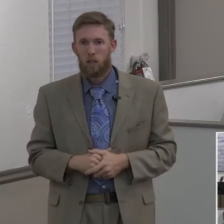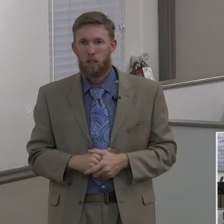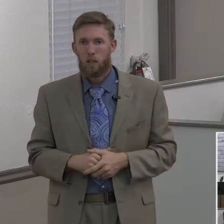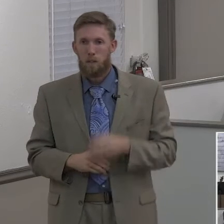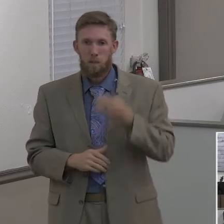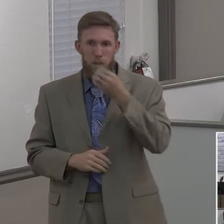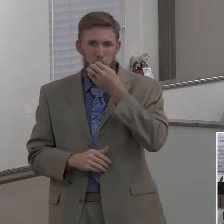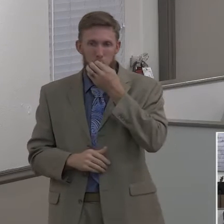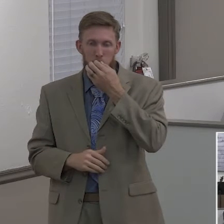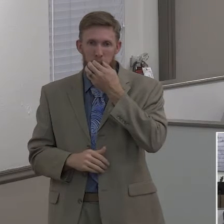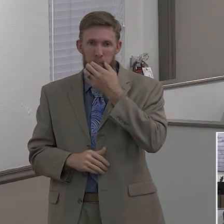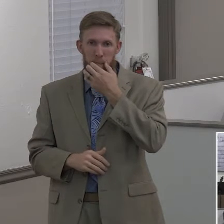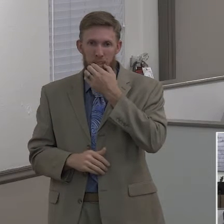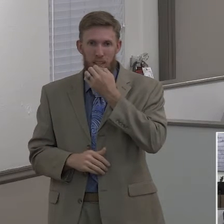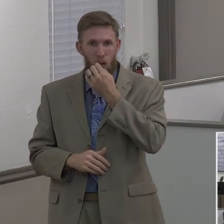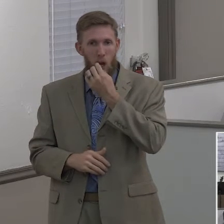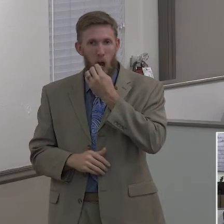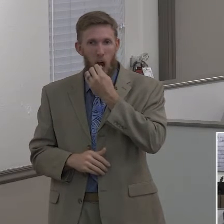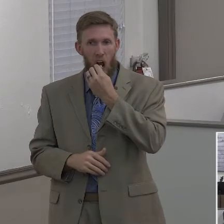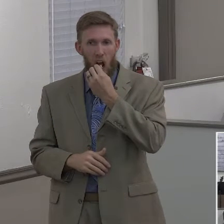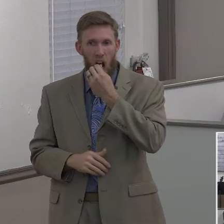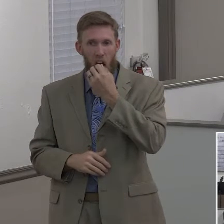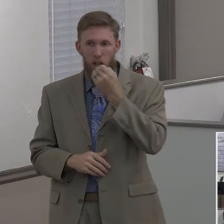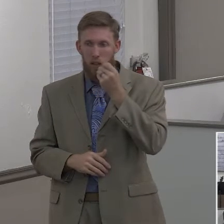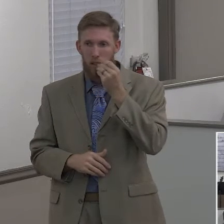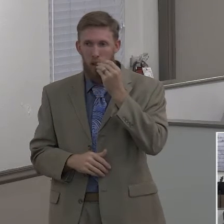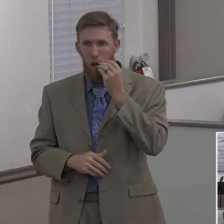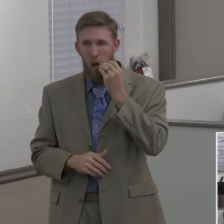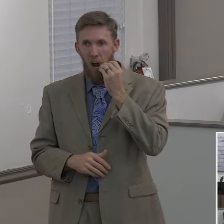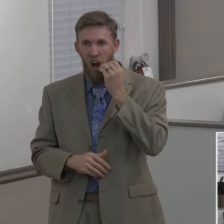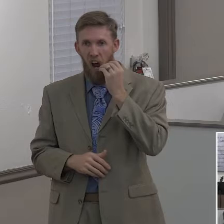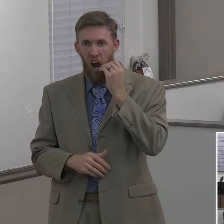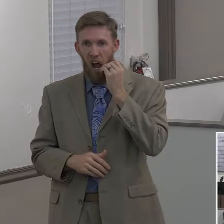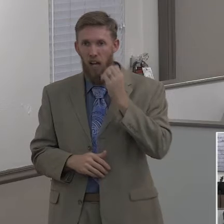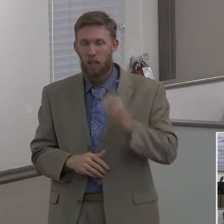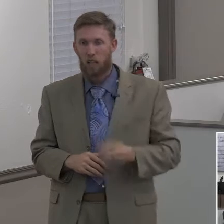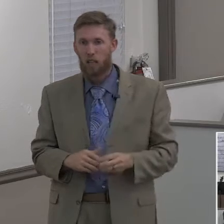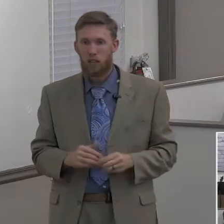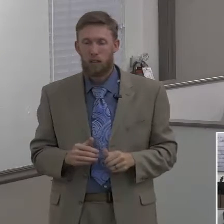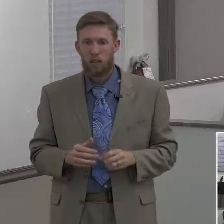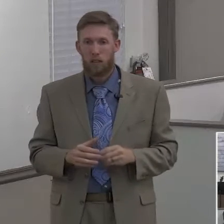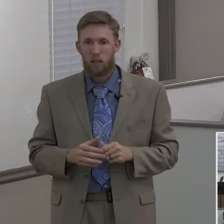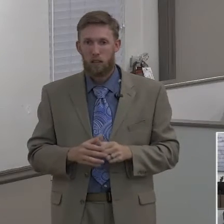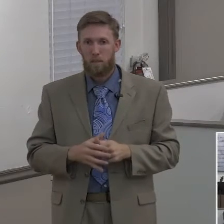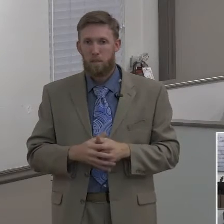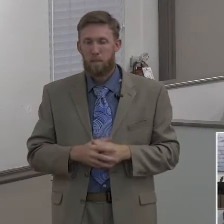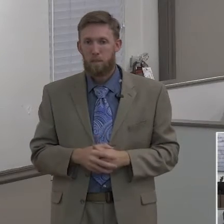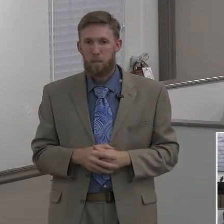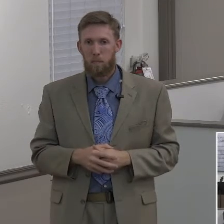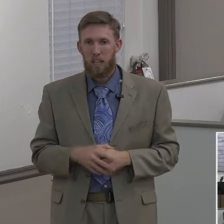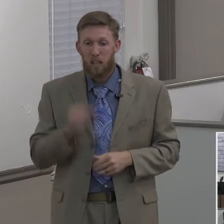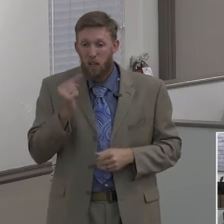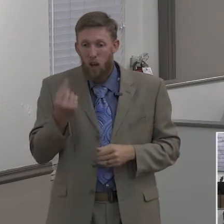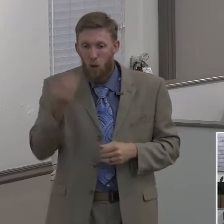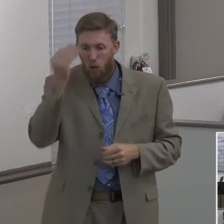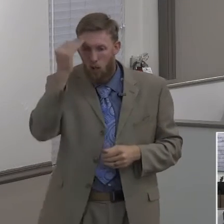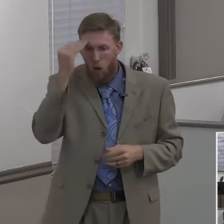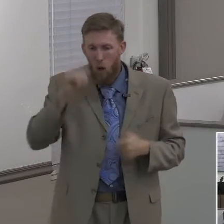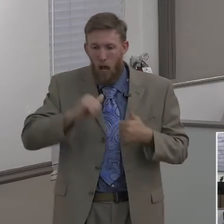Many people live in frustration because they've never learned how not to live without it.